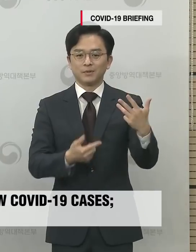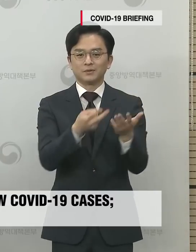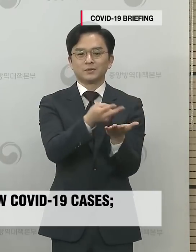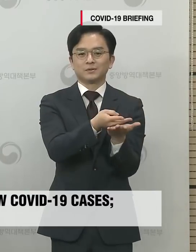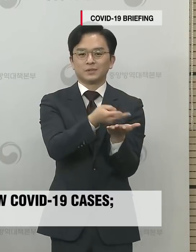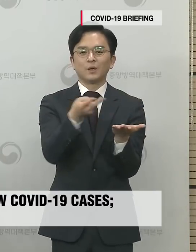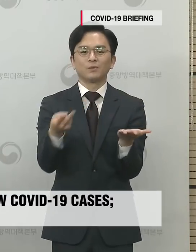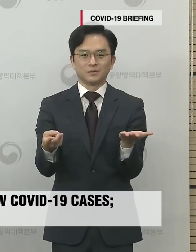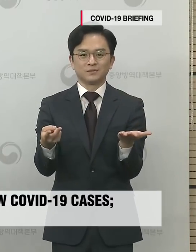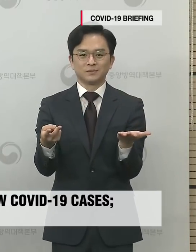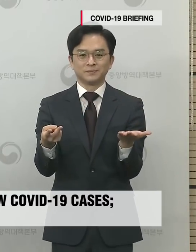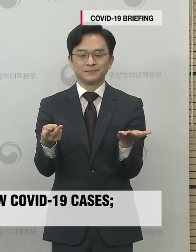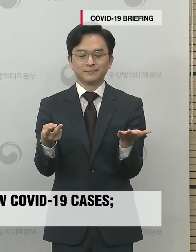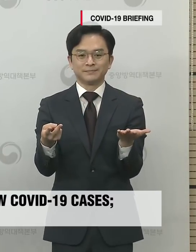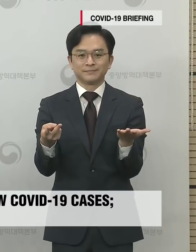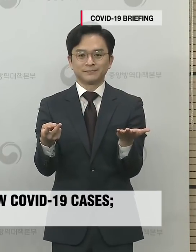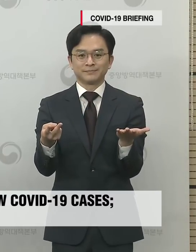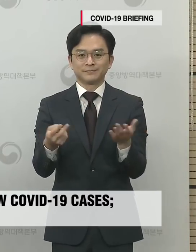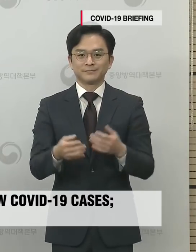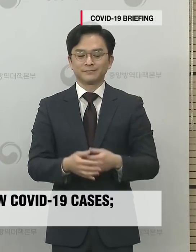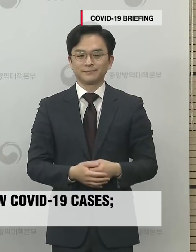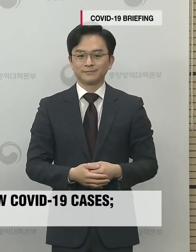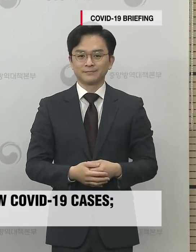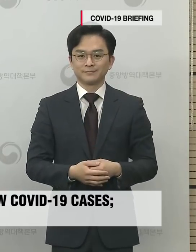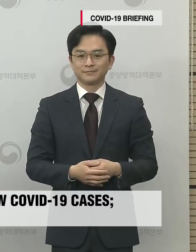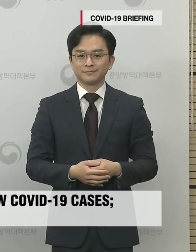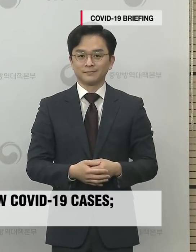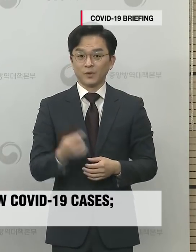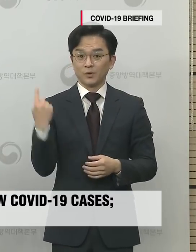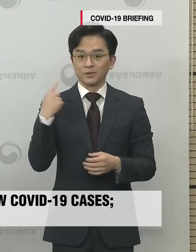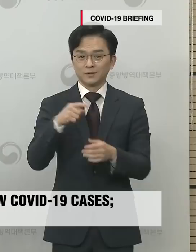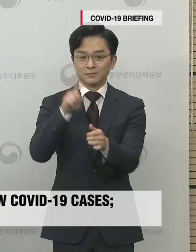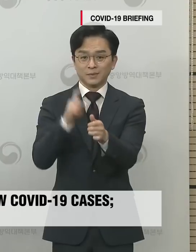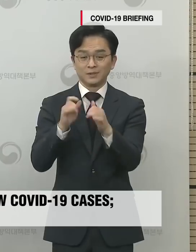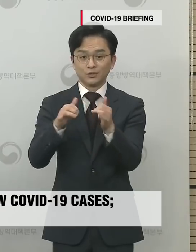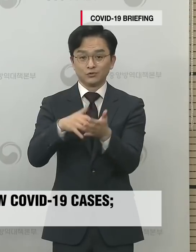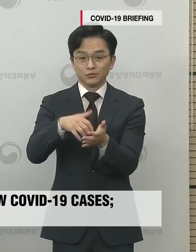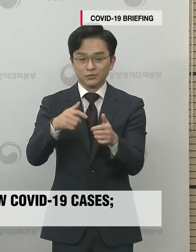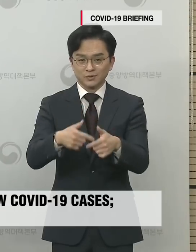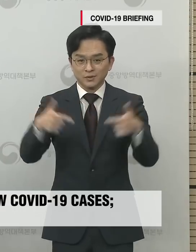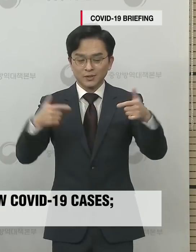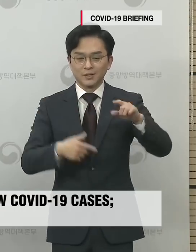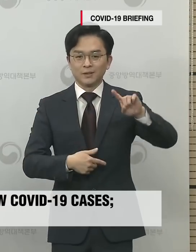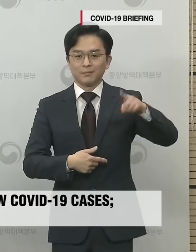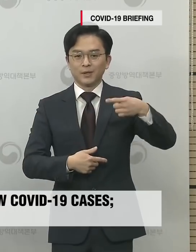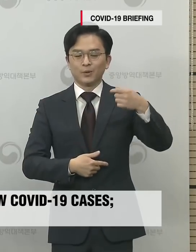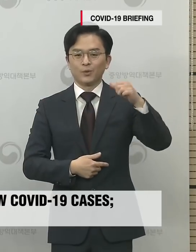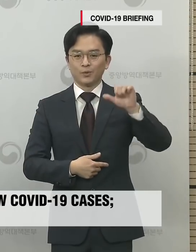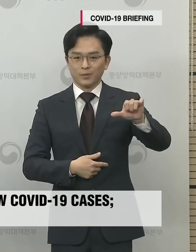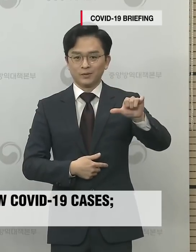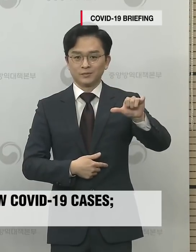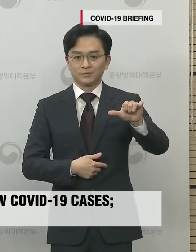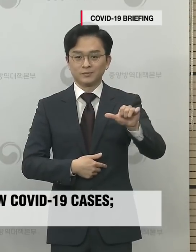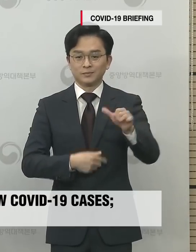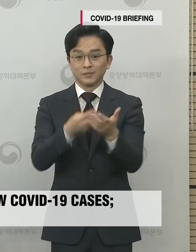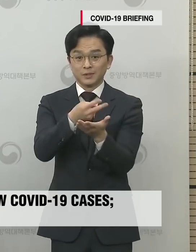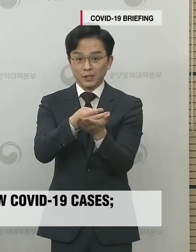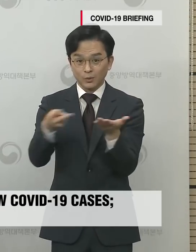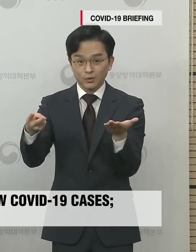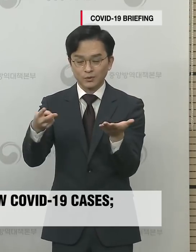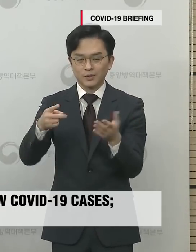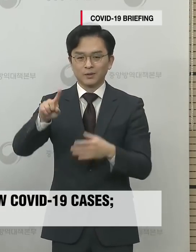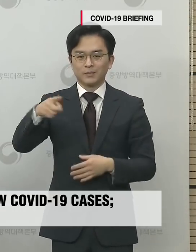5,408 have been discharged following full recovery. And on day increase of the confirmed cases was